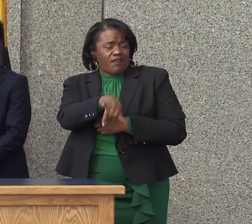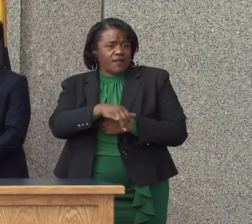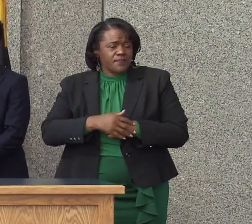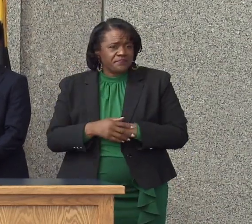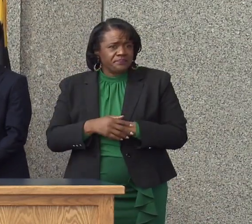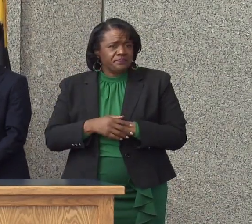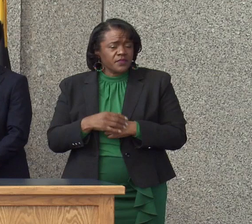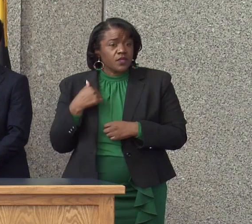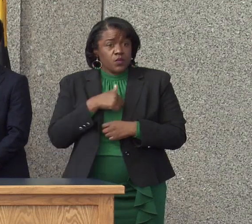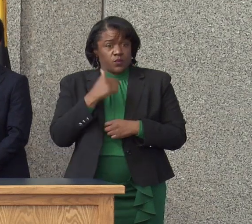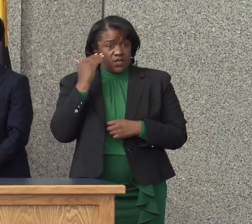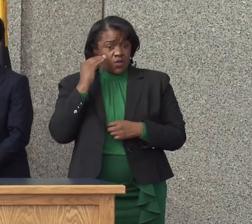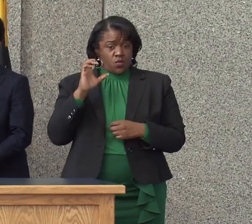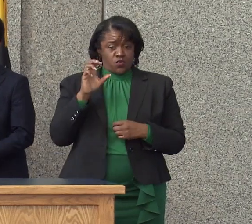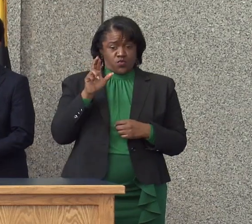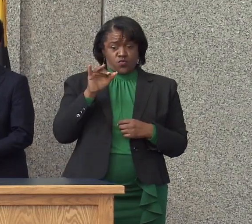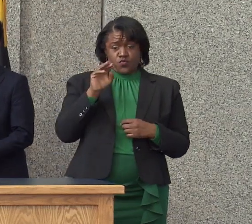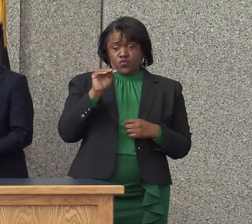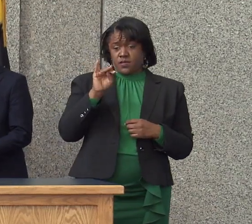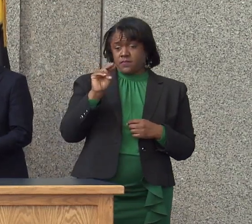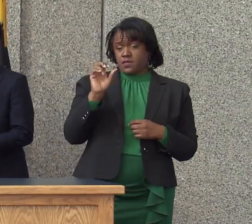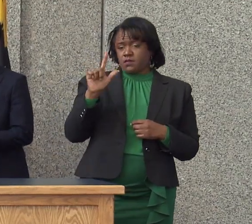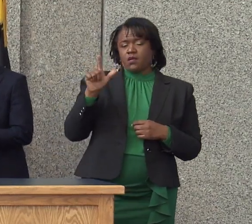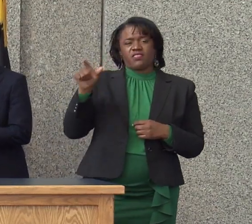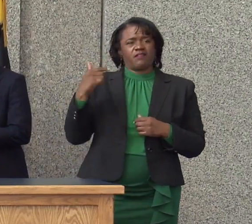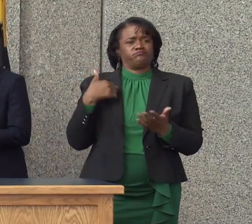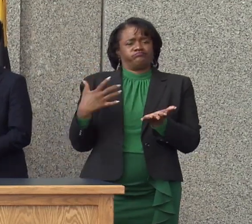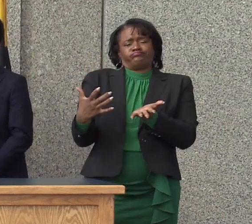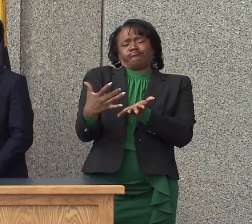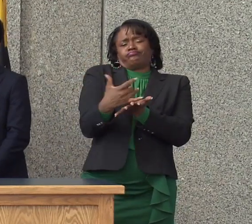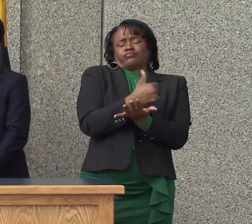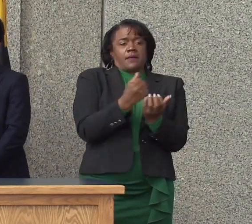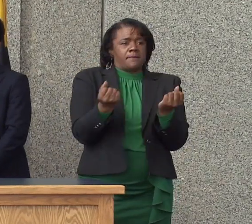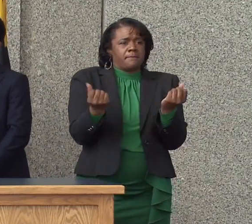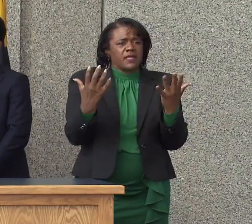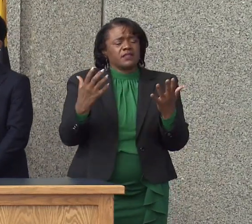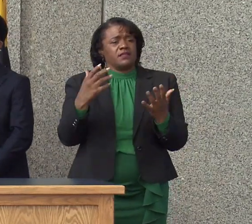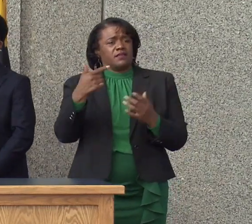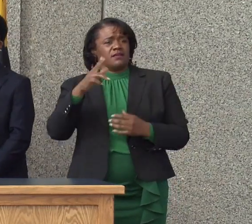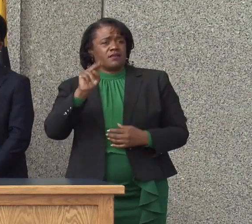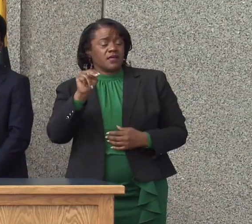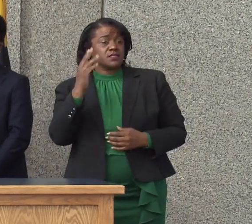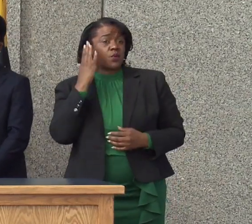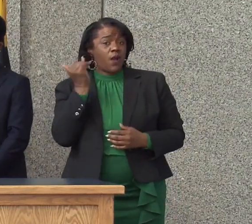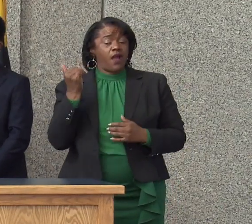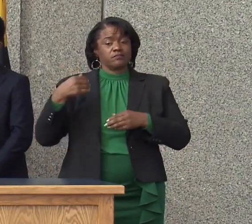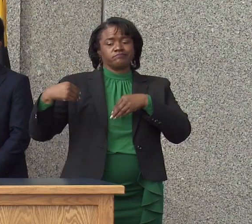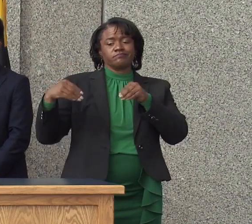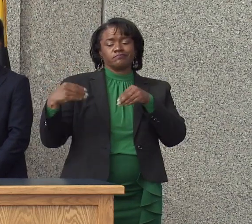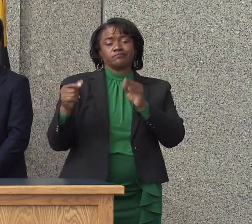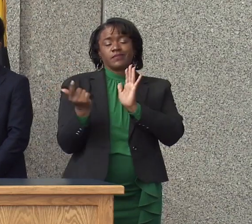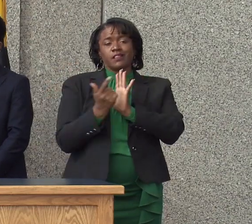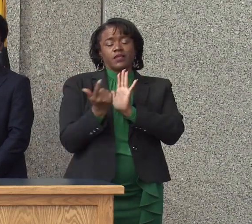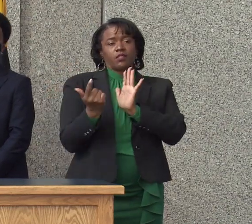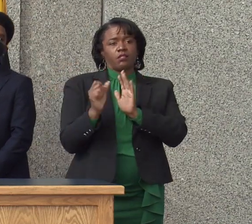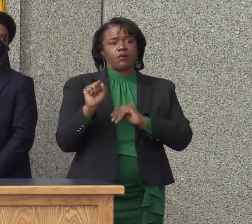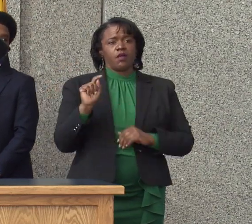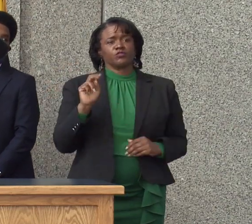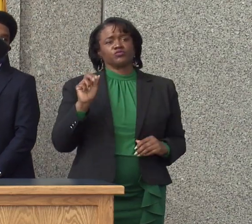We know that criminals are gaining possessions of thousands of guns each year because of illegal gun trafficking, straw